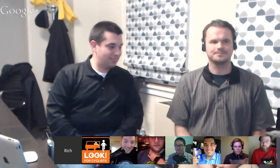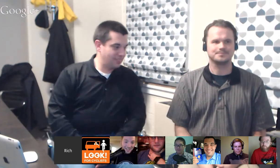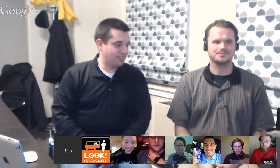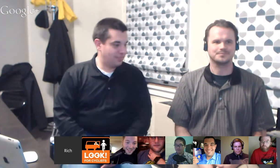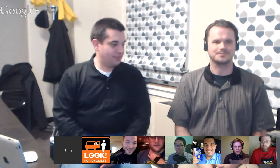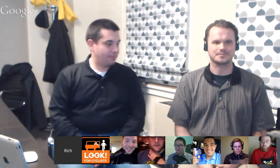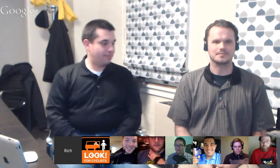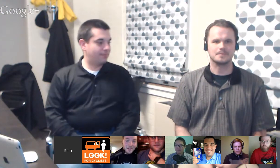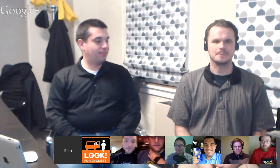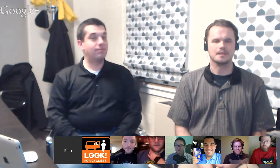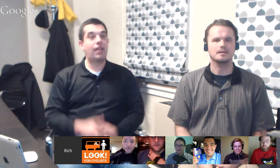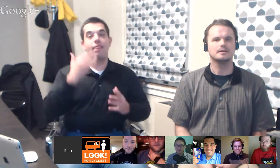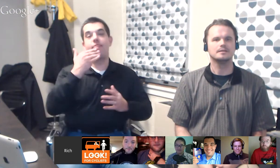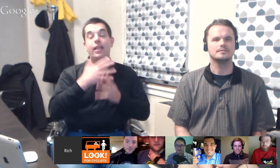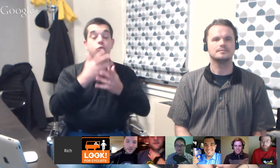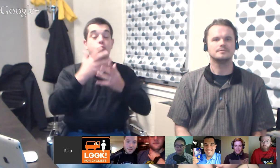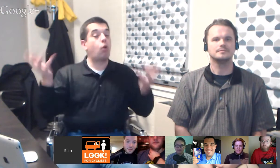joining.